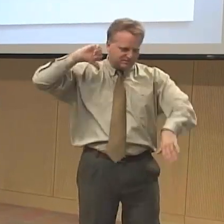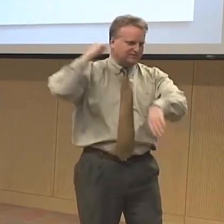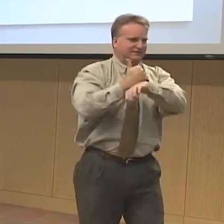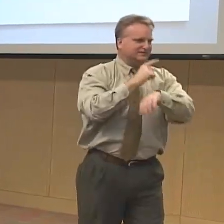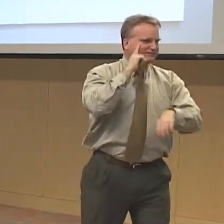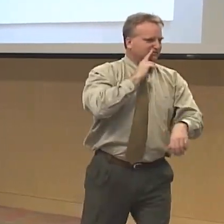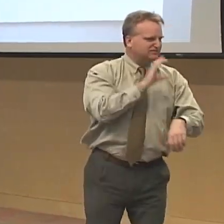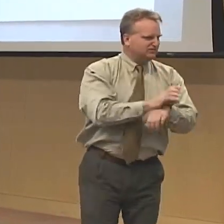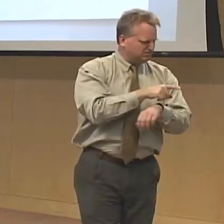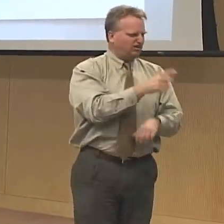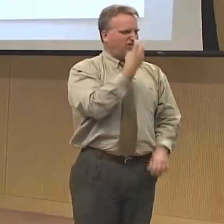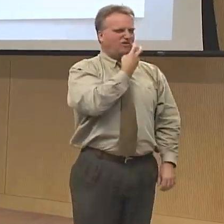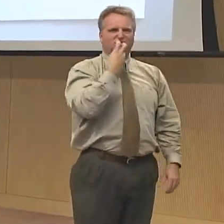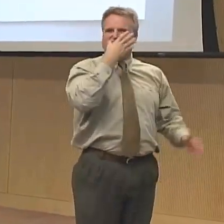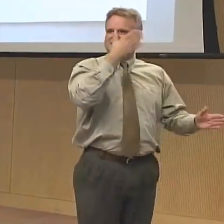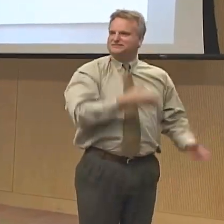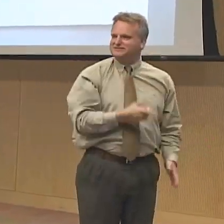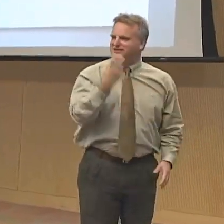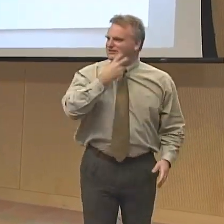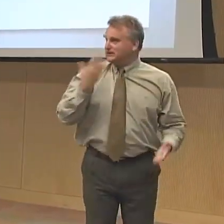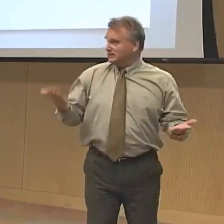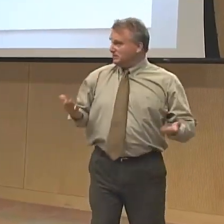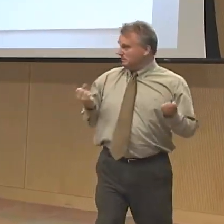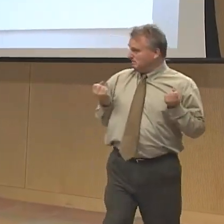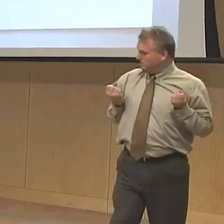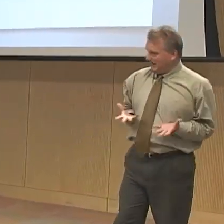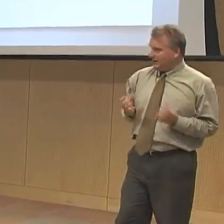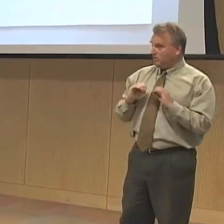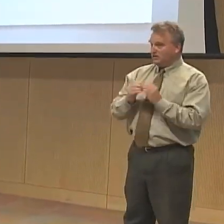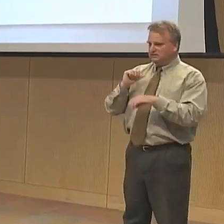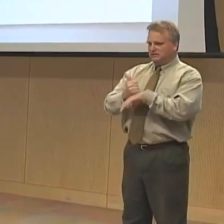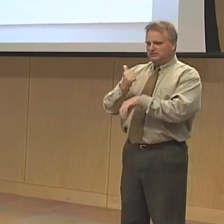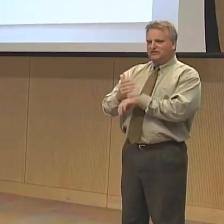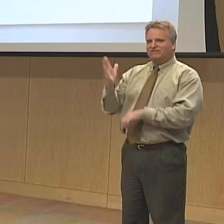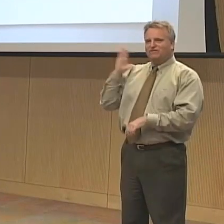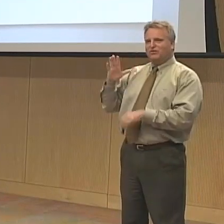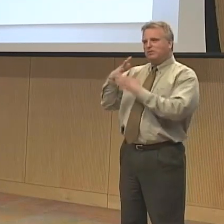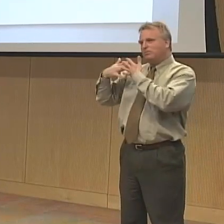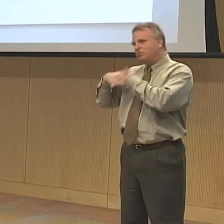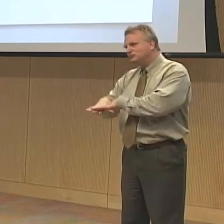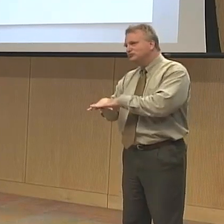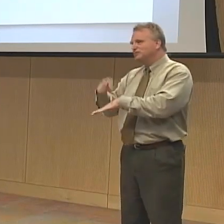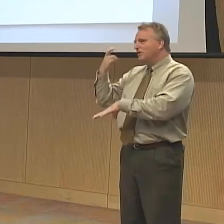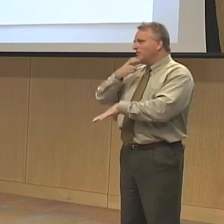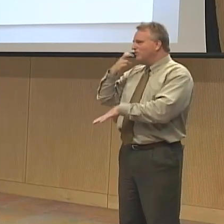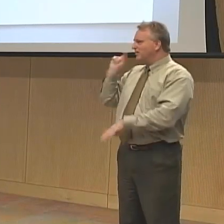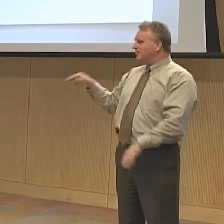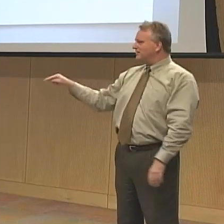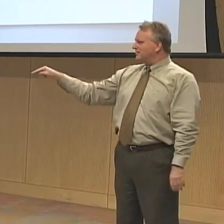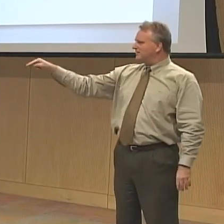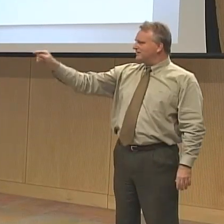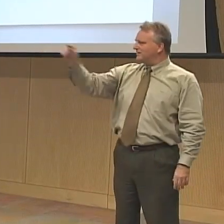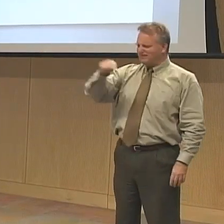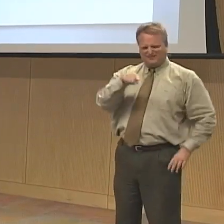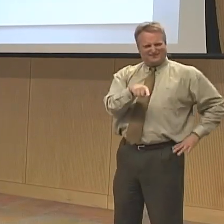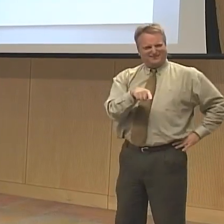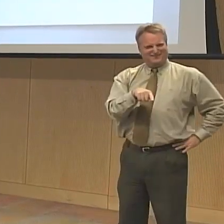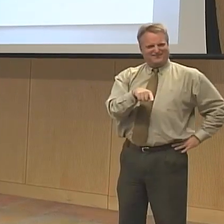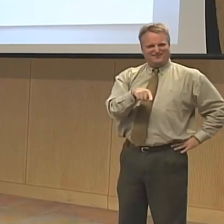They wanted a church of their own. These are leaders who were mainstream and raised orally, but they